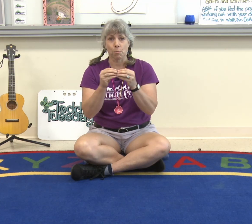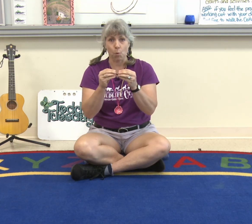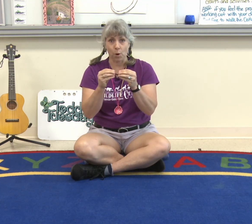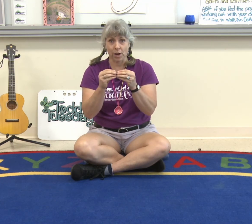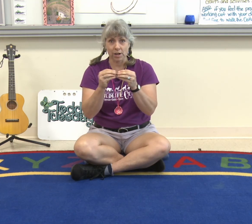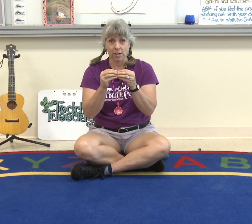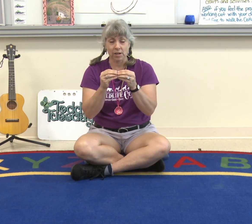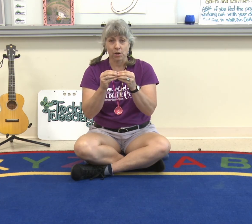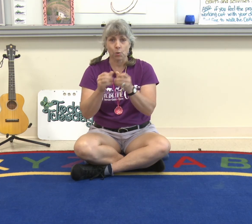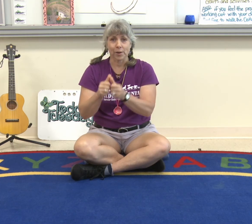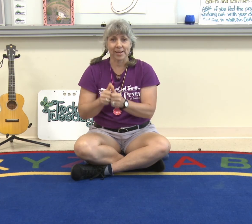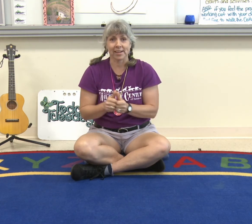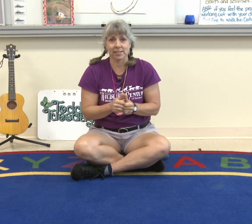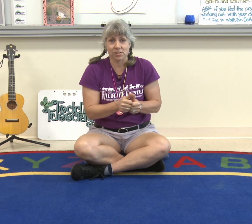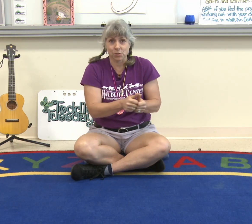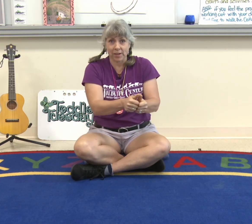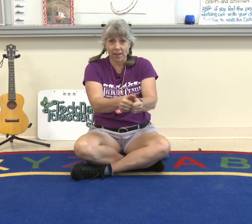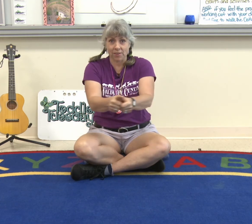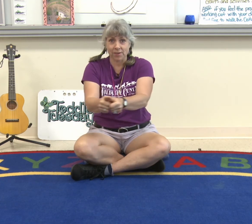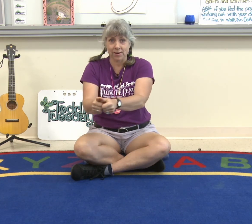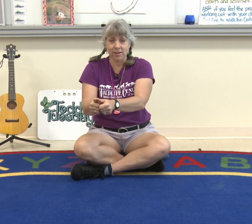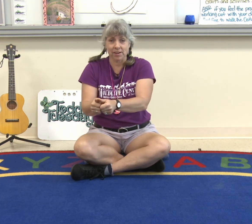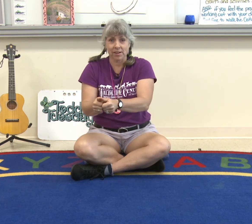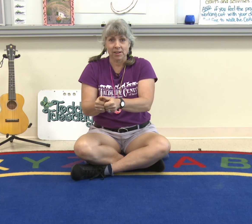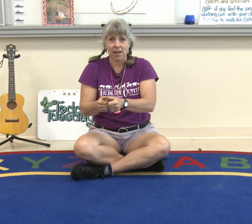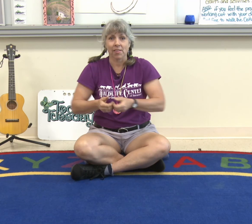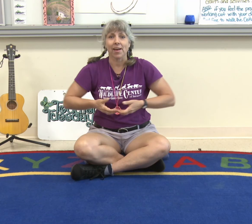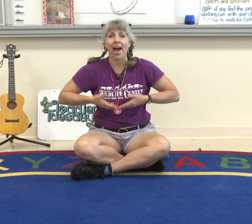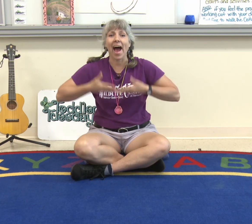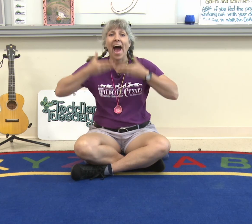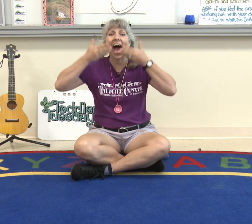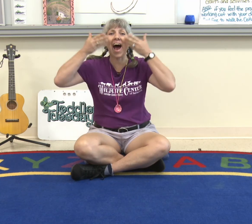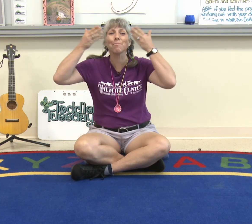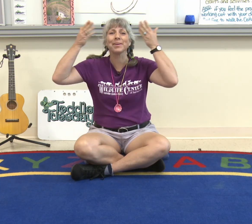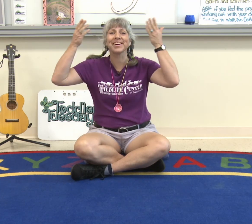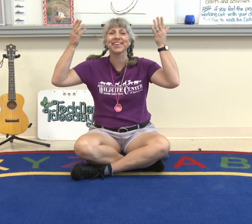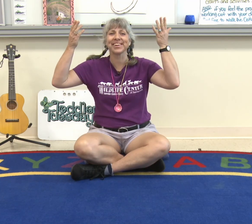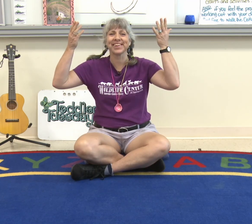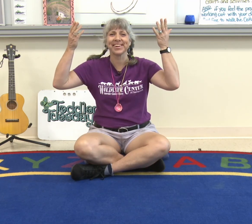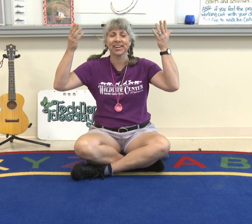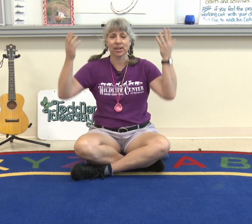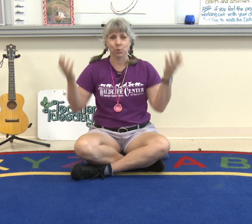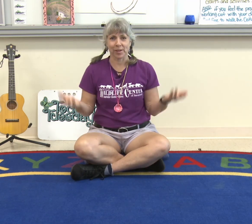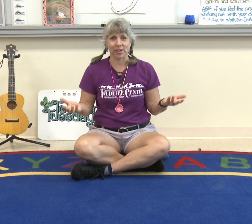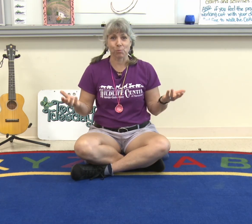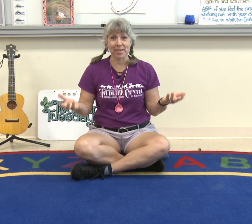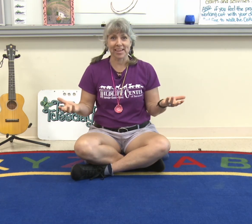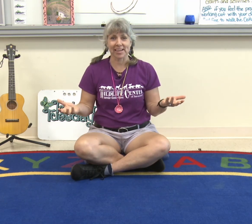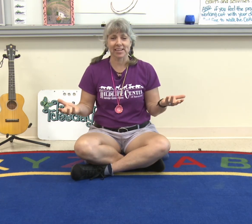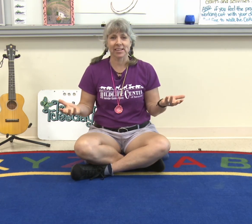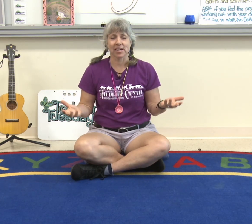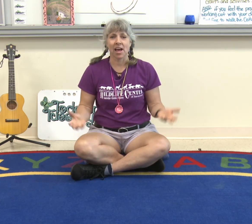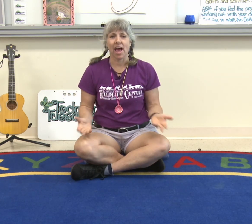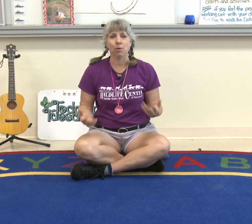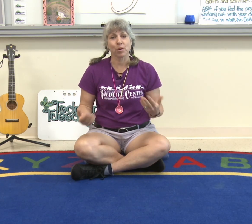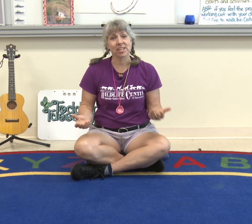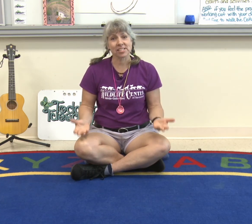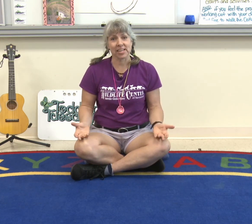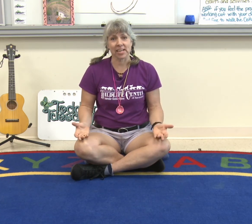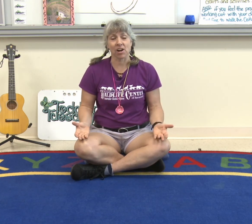more we get together, the happier we'll be. And we're going to sing it